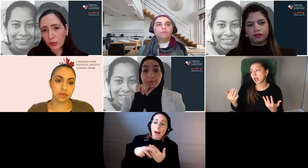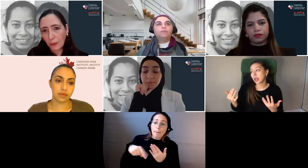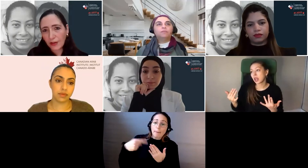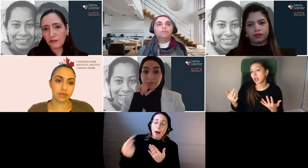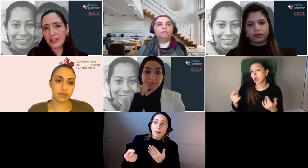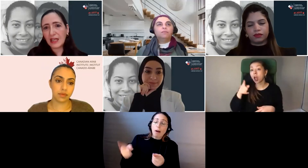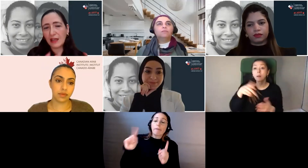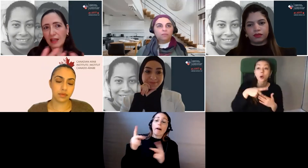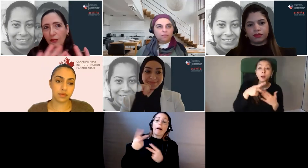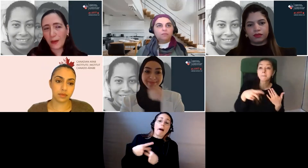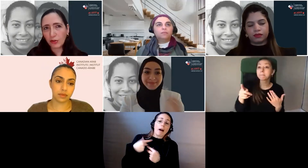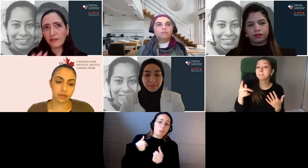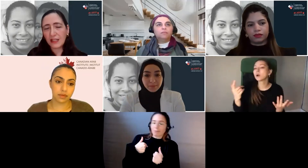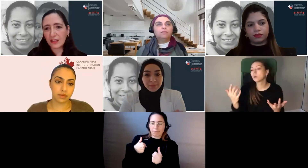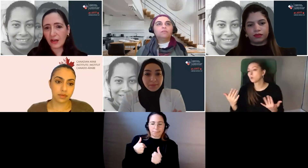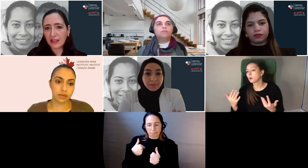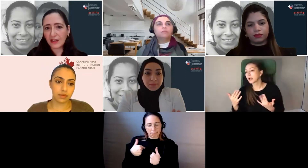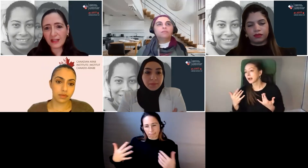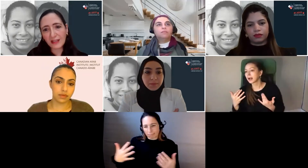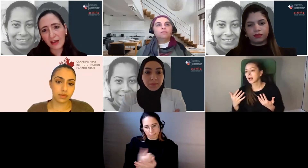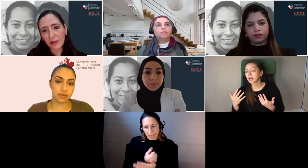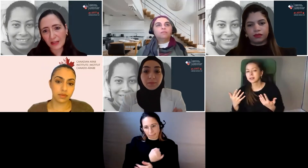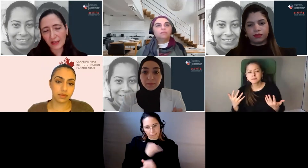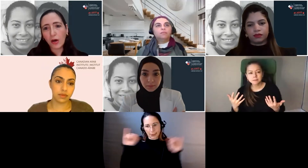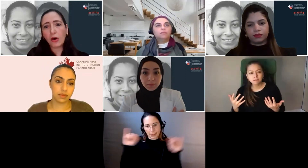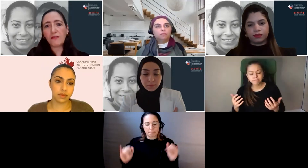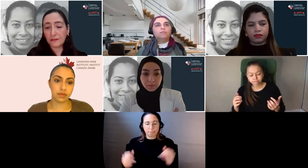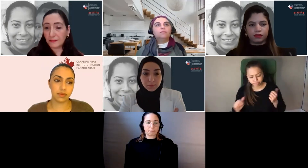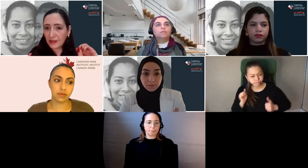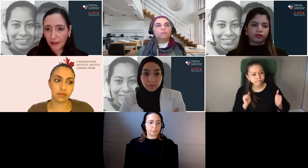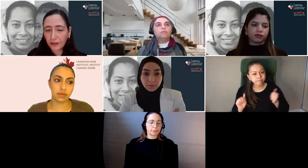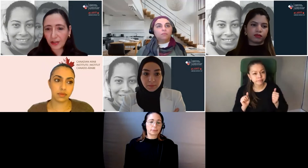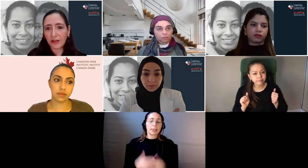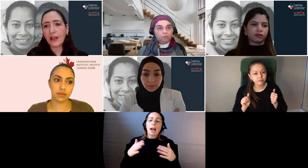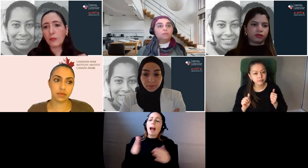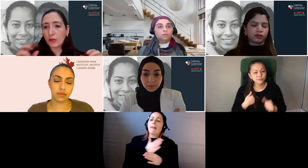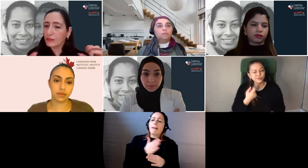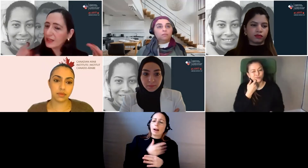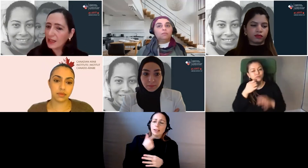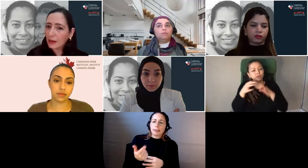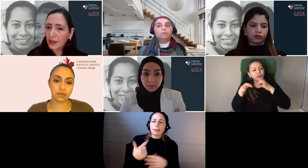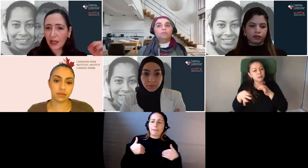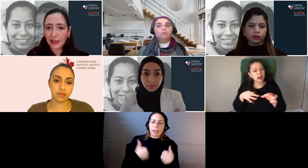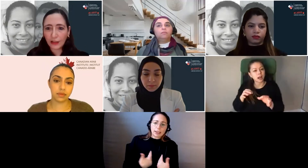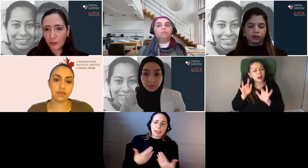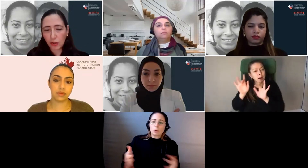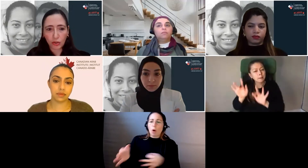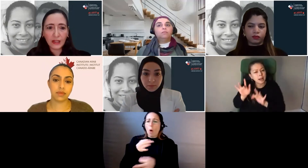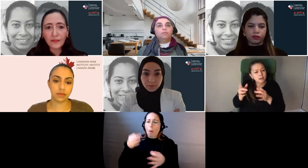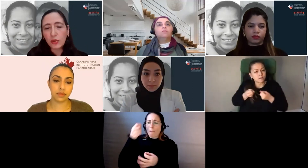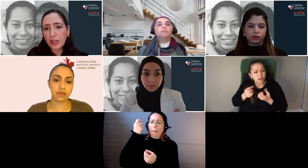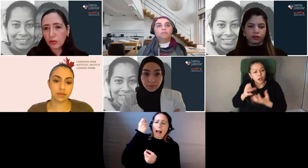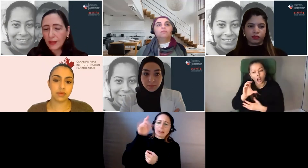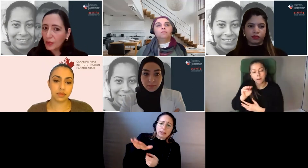spoke about compassion fatigue. In compassion fatigue studies, there are 6 areas of self-care that we need to think about. And I'd like to